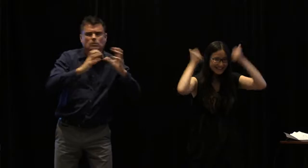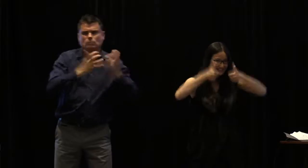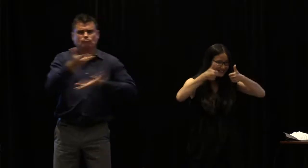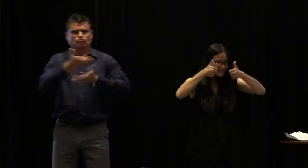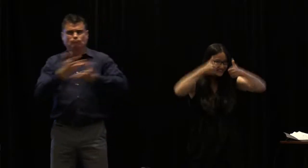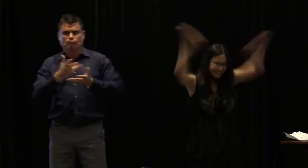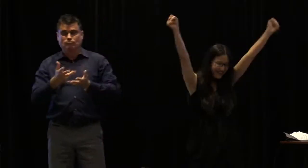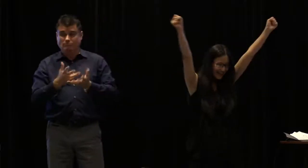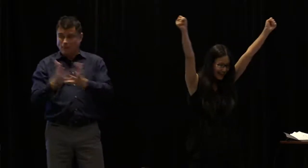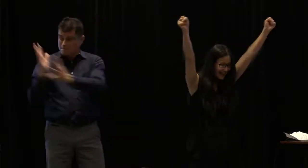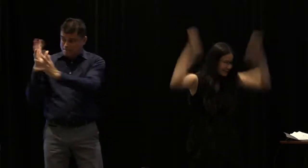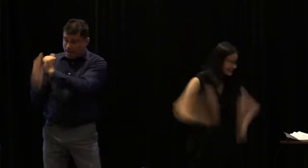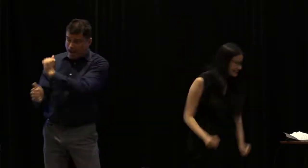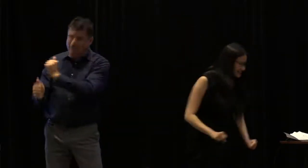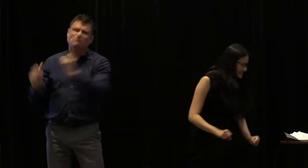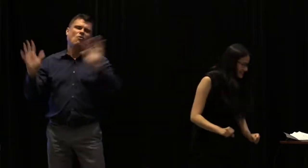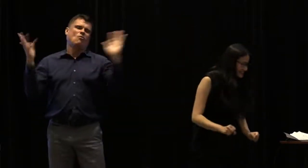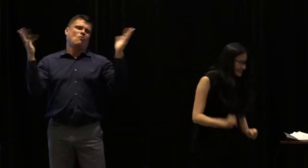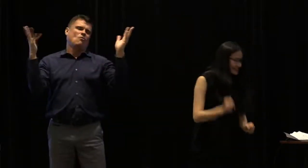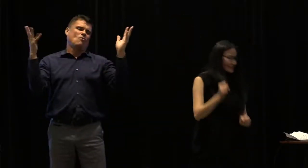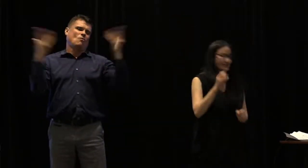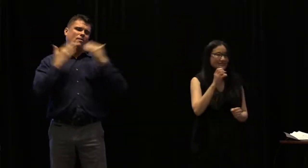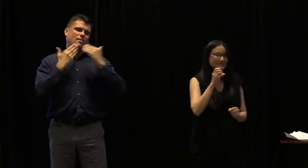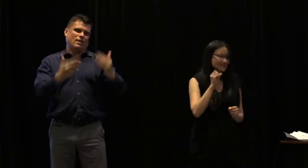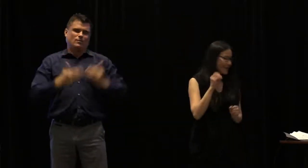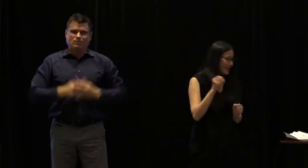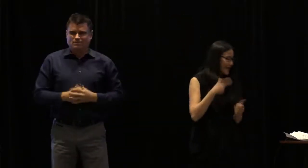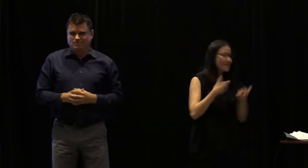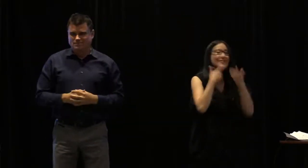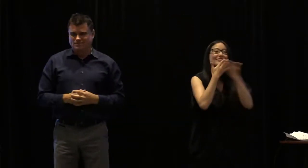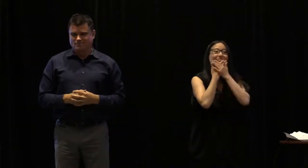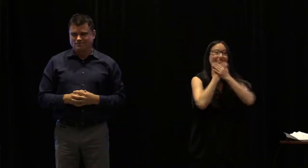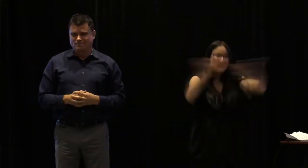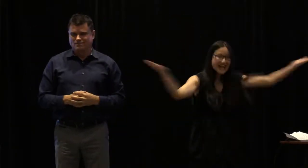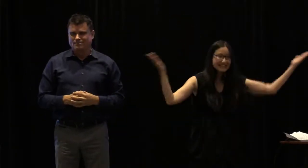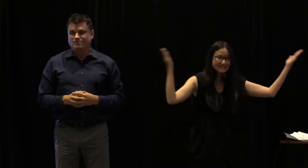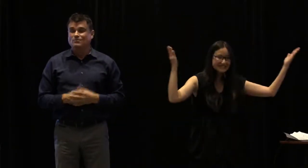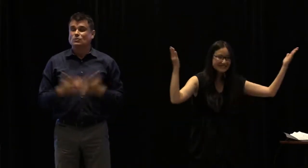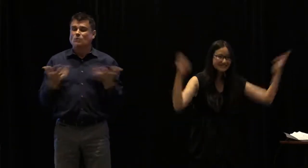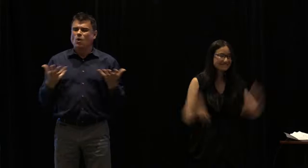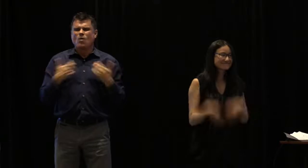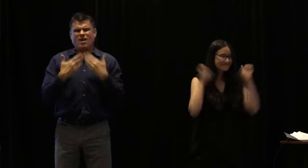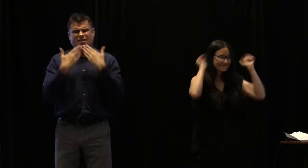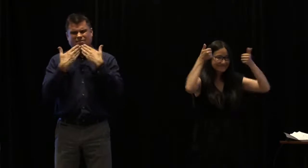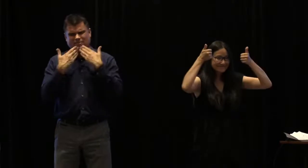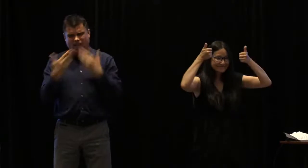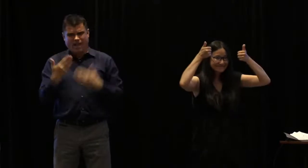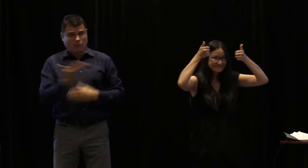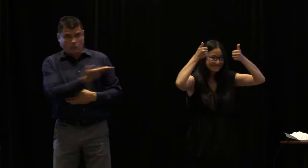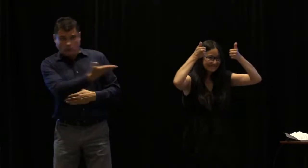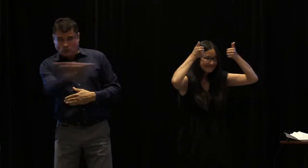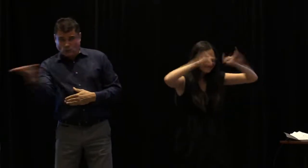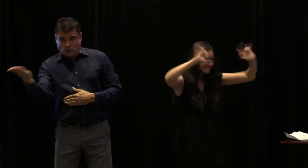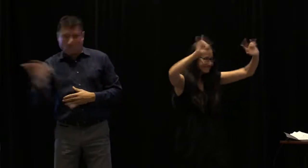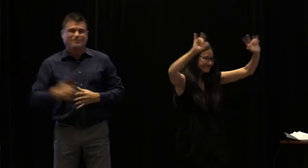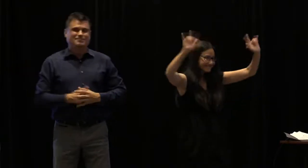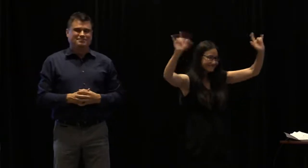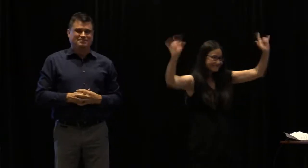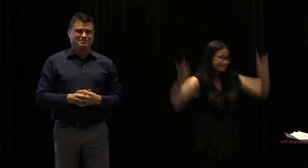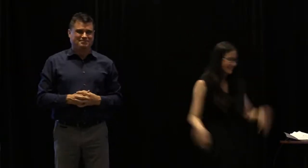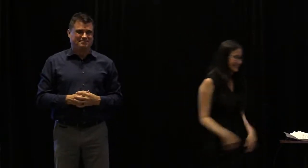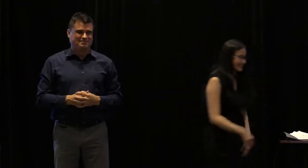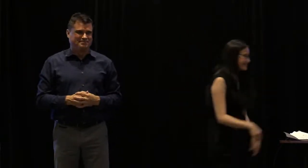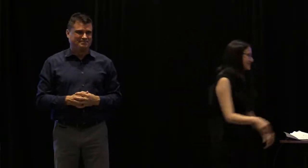law is passed, hooray, we're one step closer to that goal. I want to thank each and every one of you.